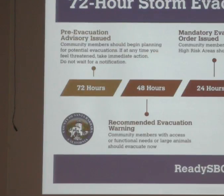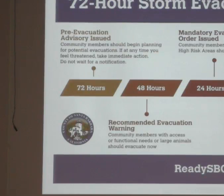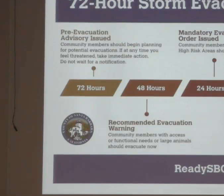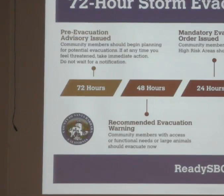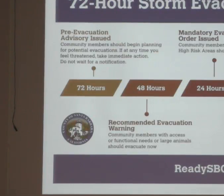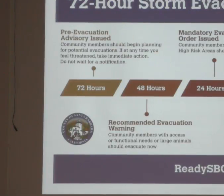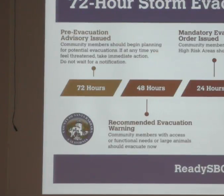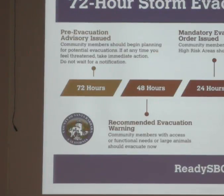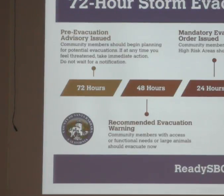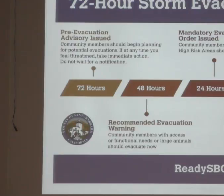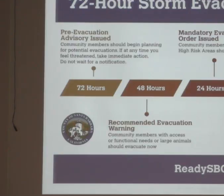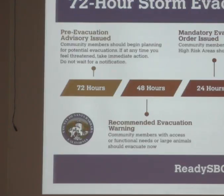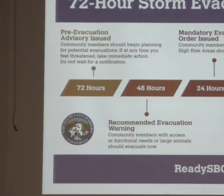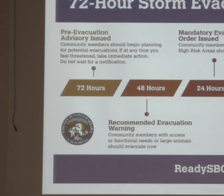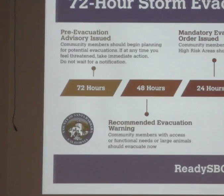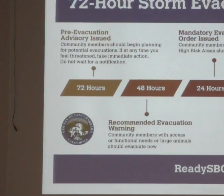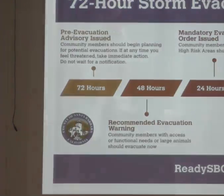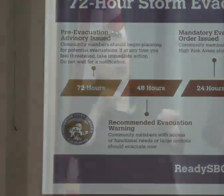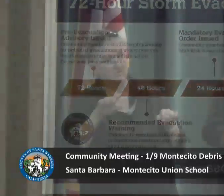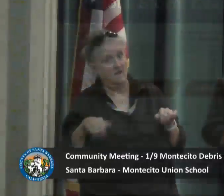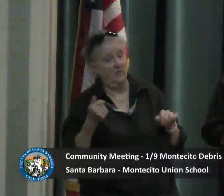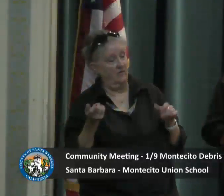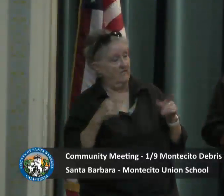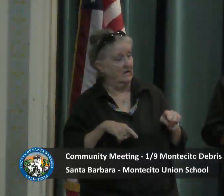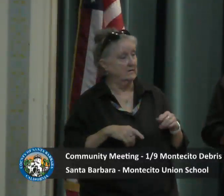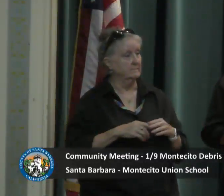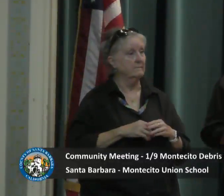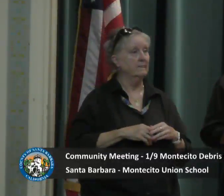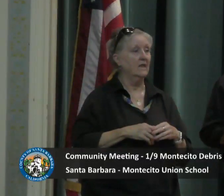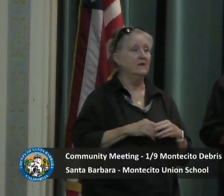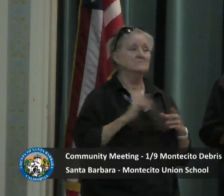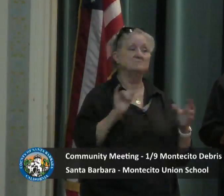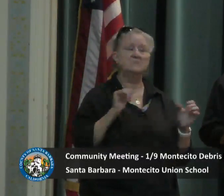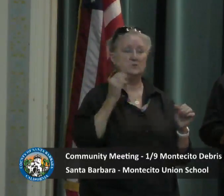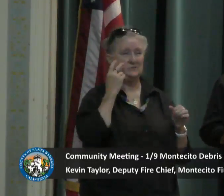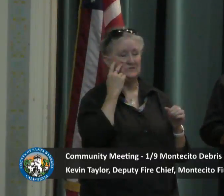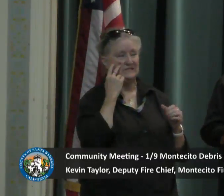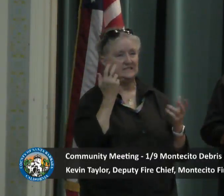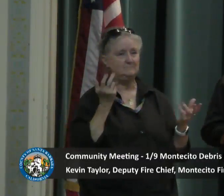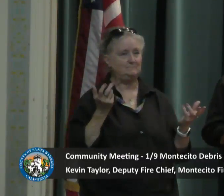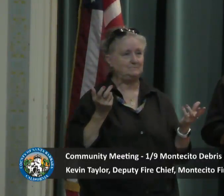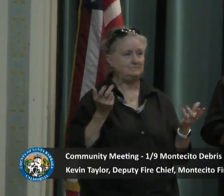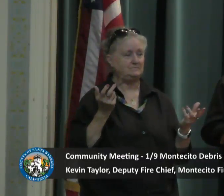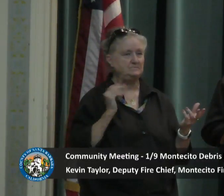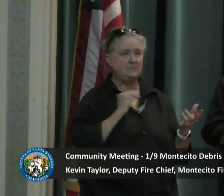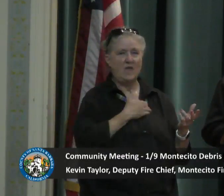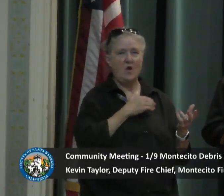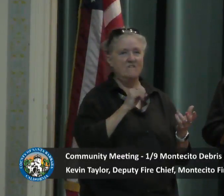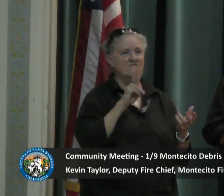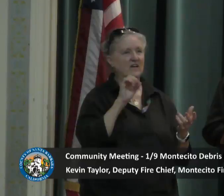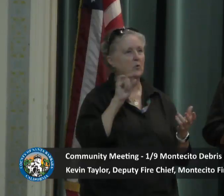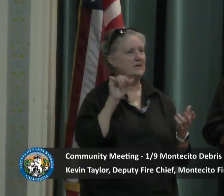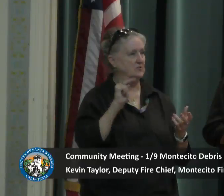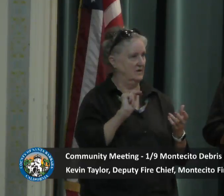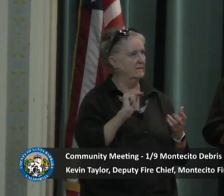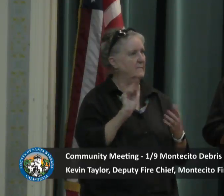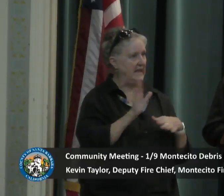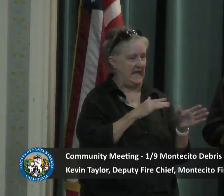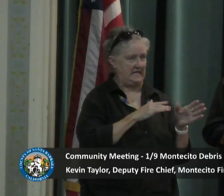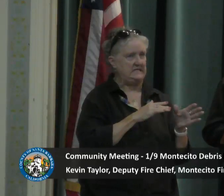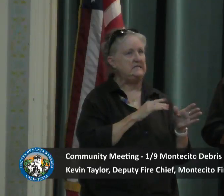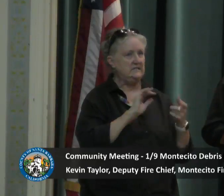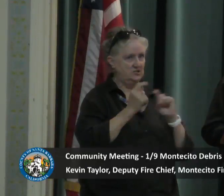areas that are affected if there is another event. So as you can see, our evacuation plan has been refined since